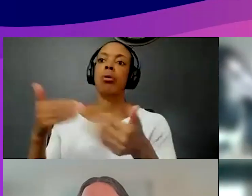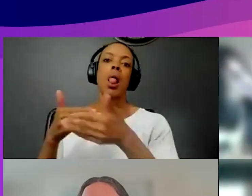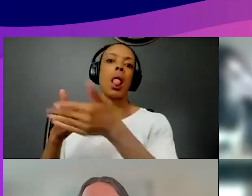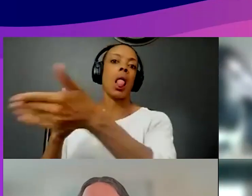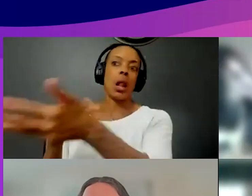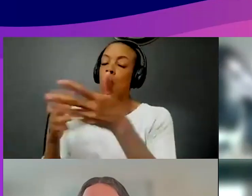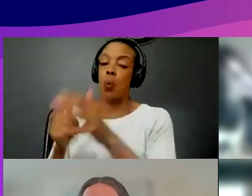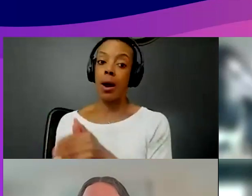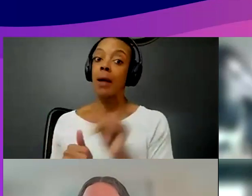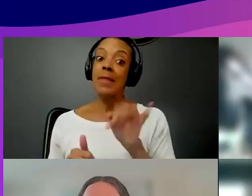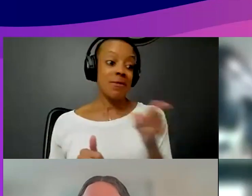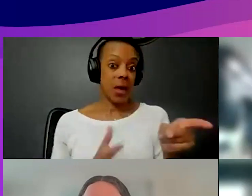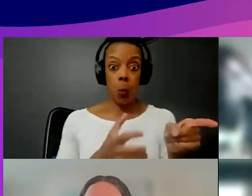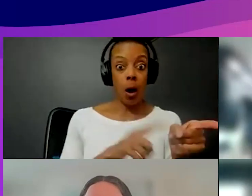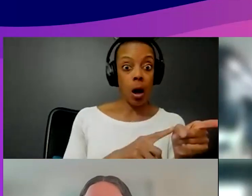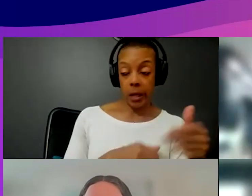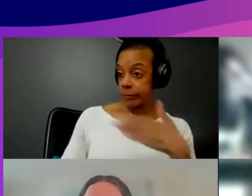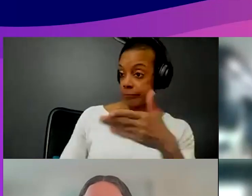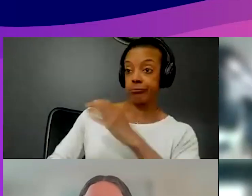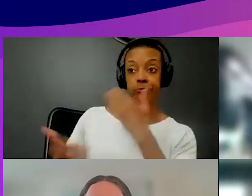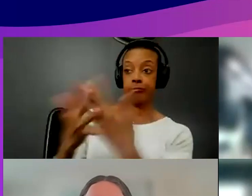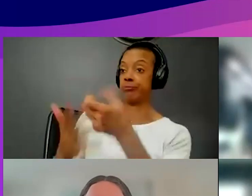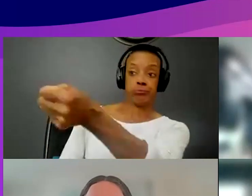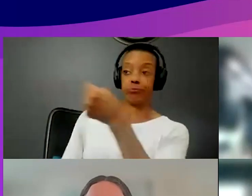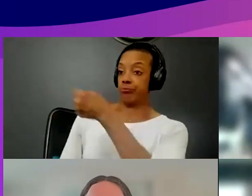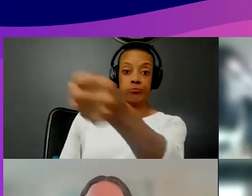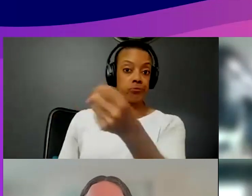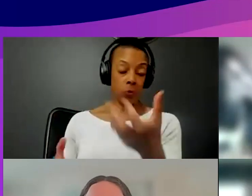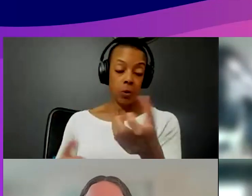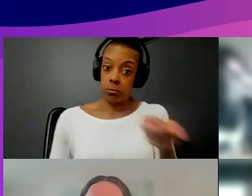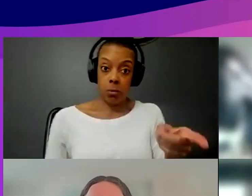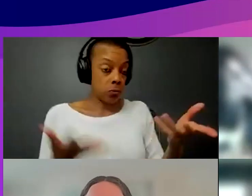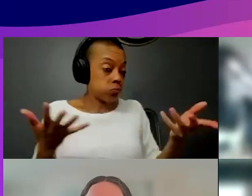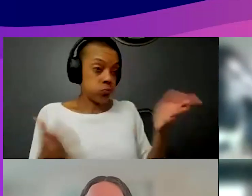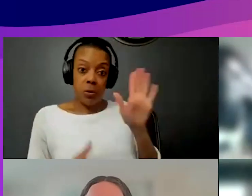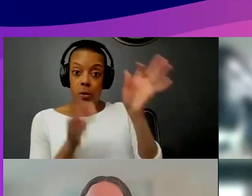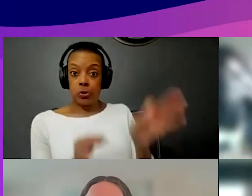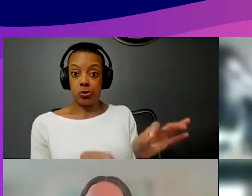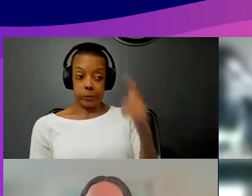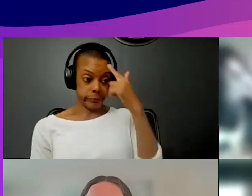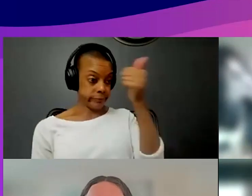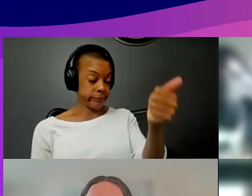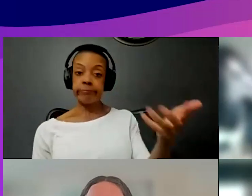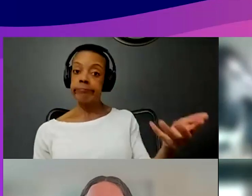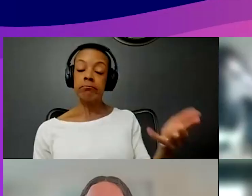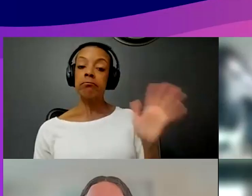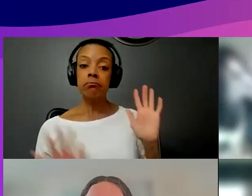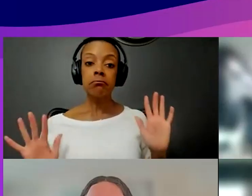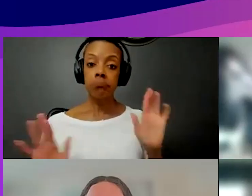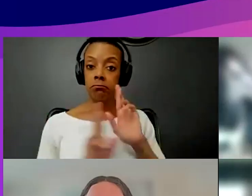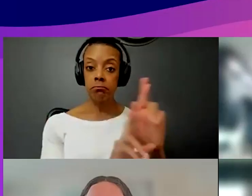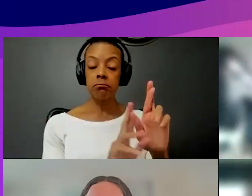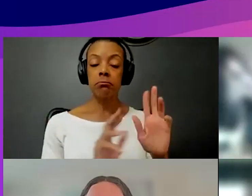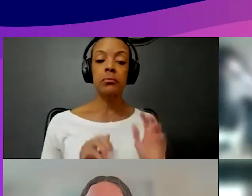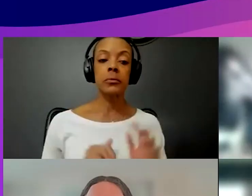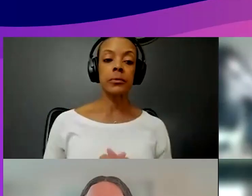criminal justice and process, I mean, we certainly support that. I mean, that it again, it's kind of, it comes down to what is their choice. Um, but I